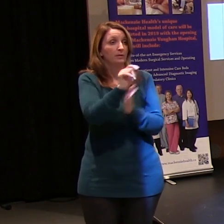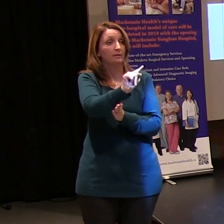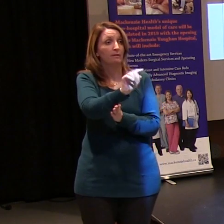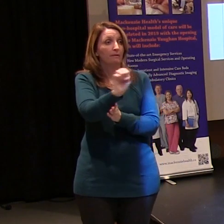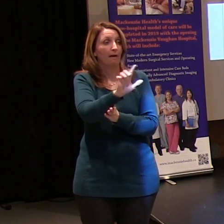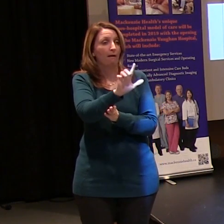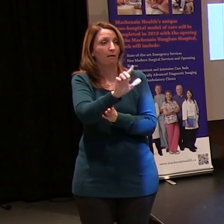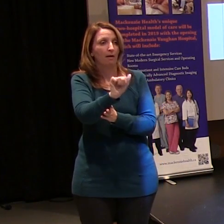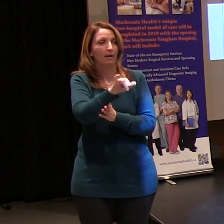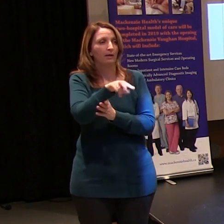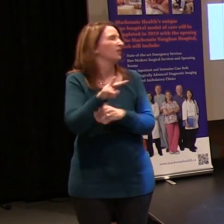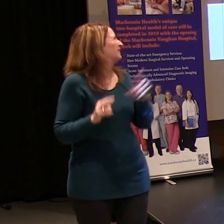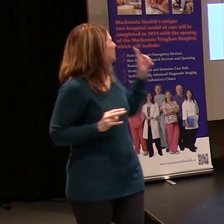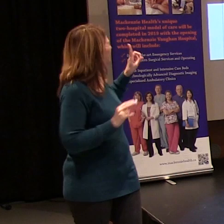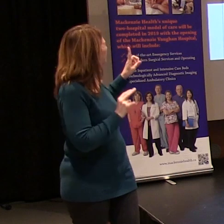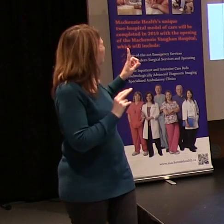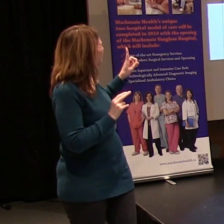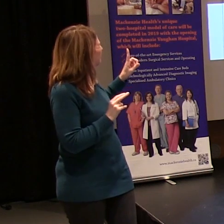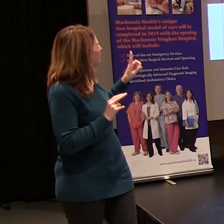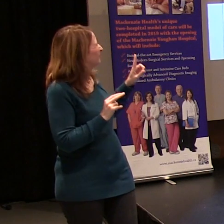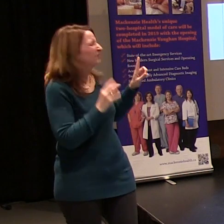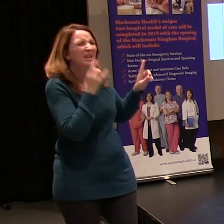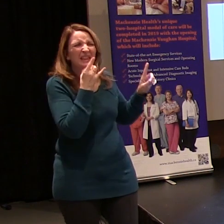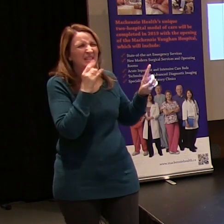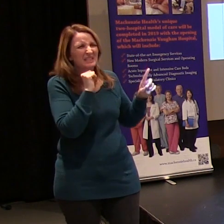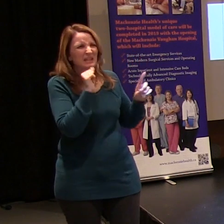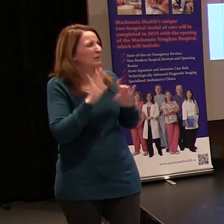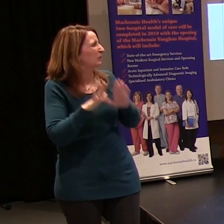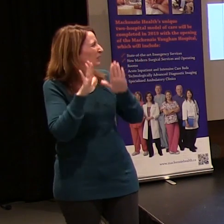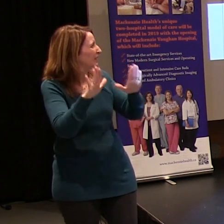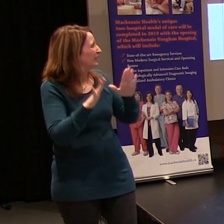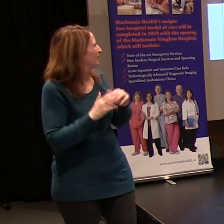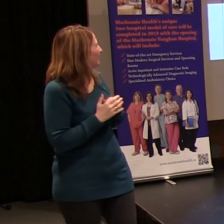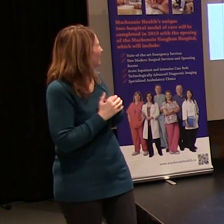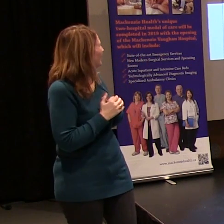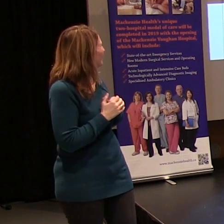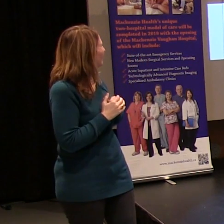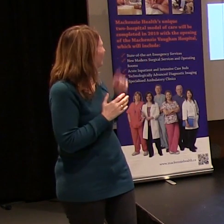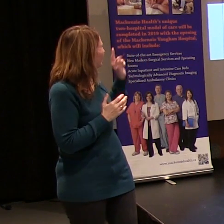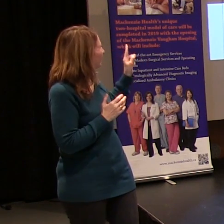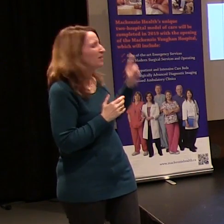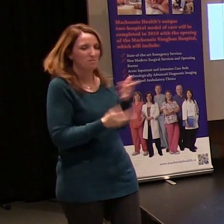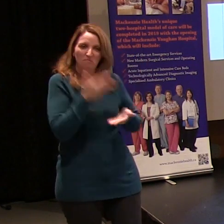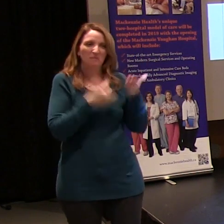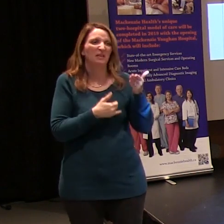hospital, the lights, it's not great here. That's probably a complaint to the architect that designed this